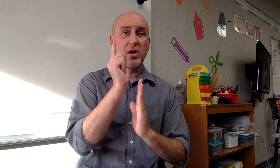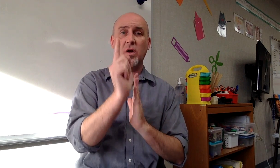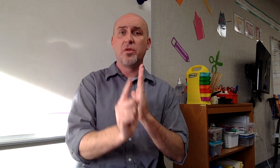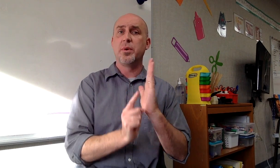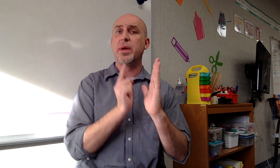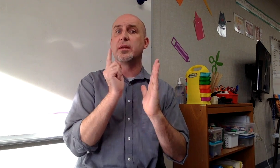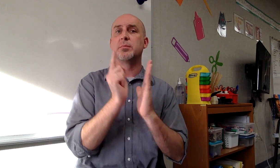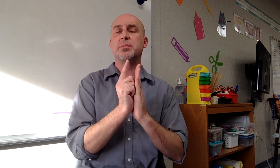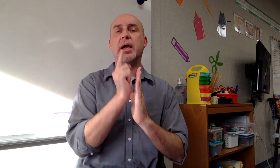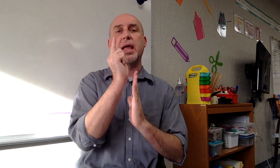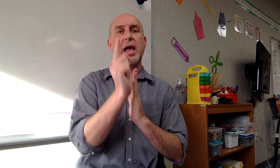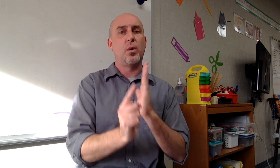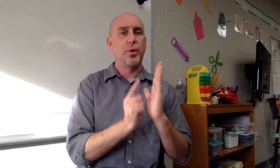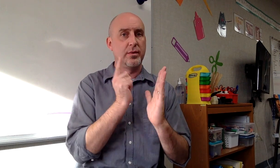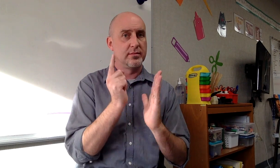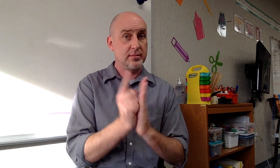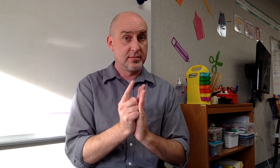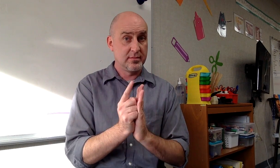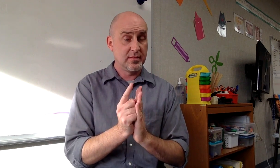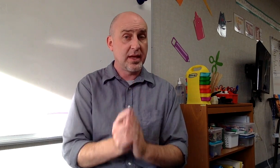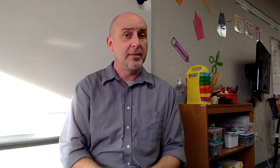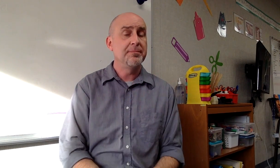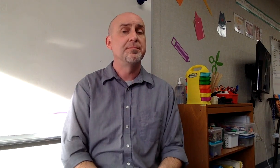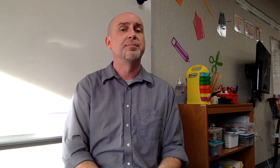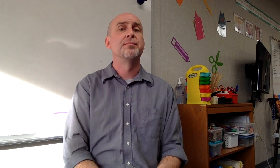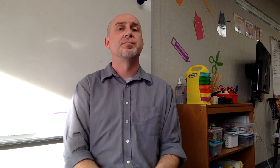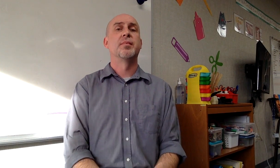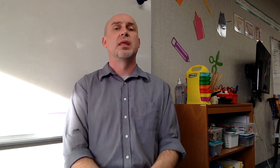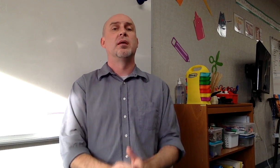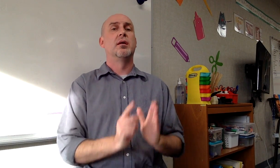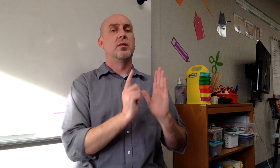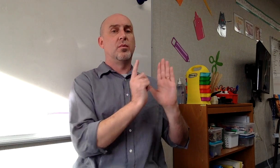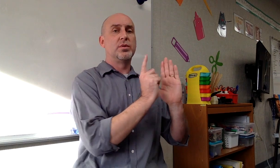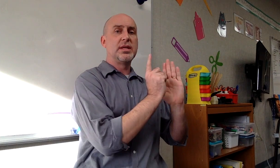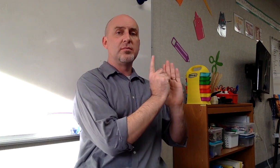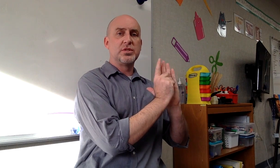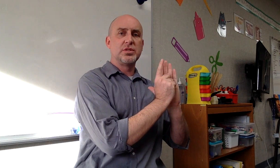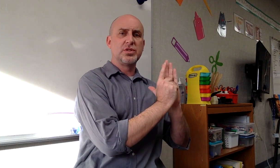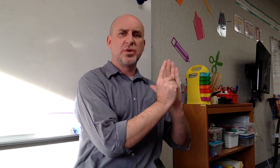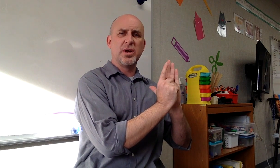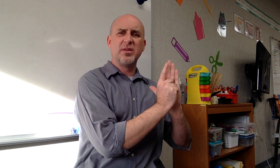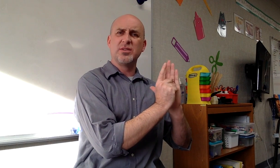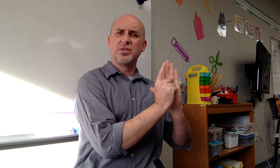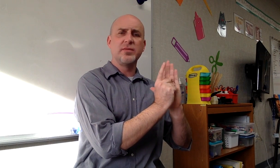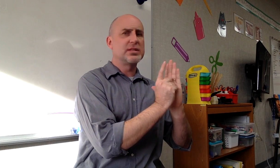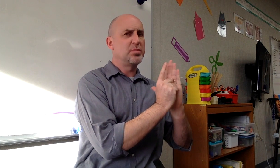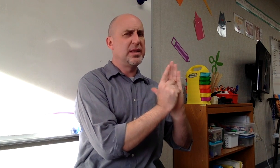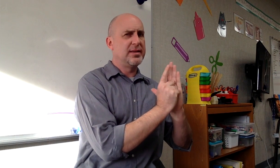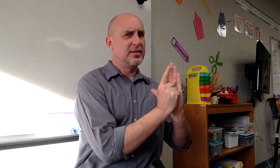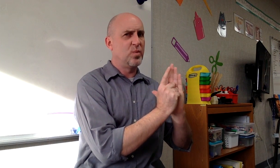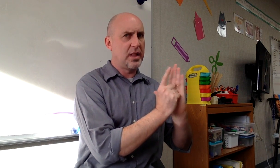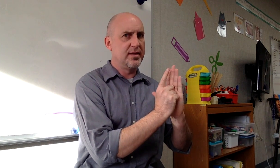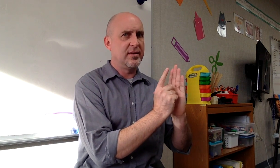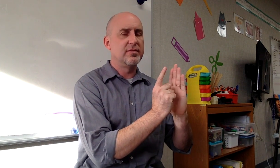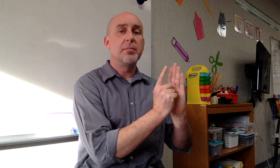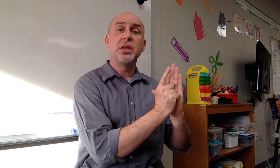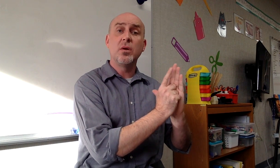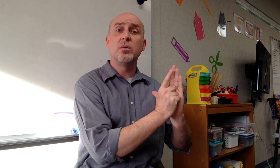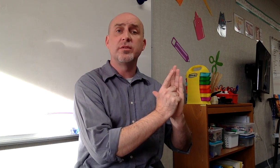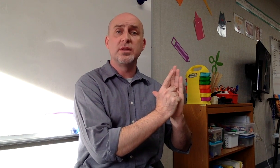all the way around and comes back, hour, okay? One more time just to show. I'm not sure I've explained it well enough. Let me know if you need me